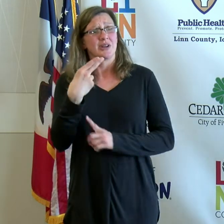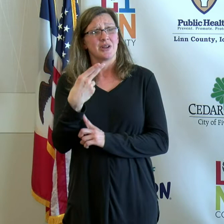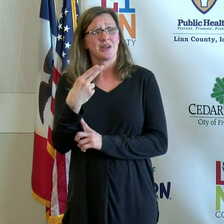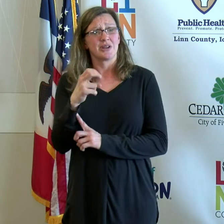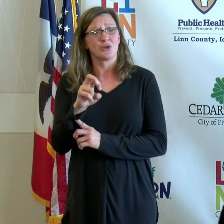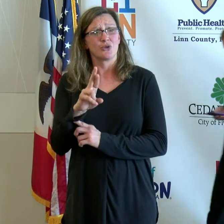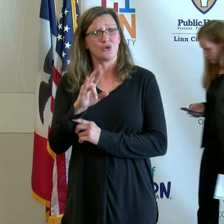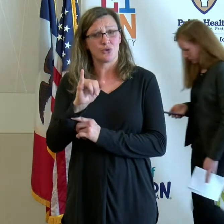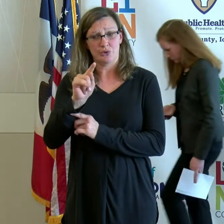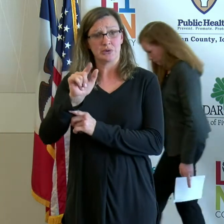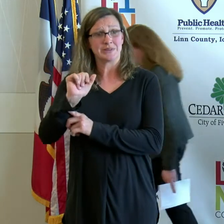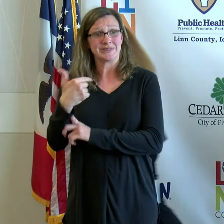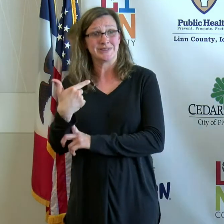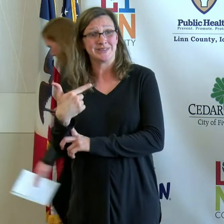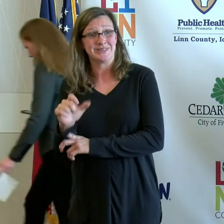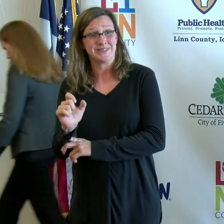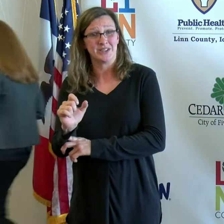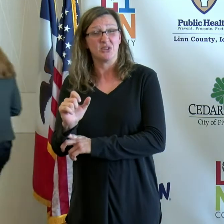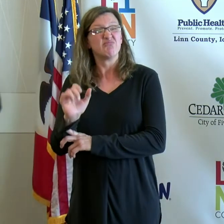Care?